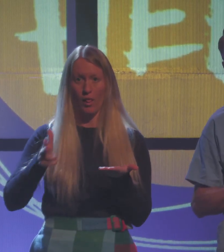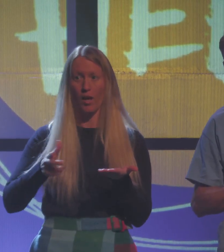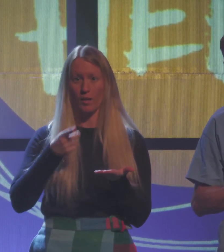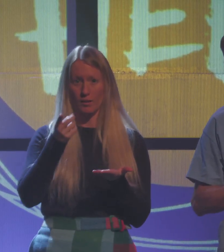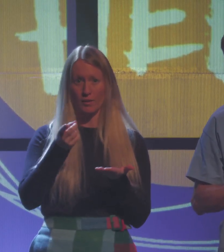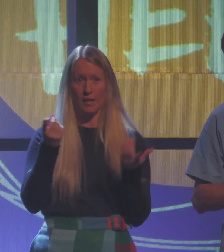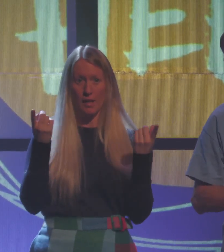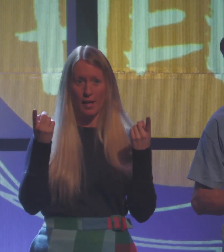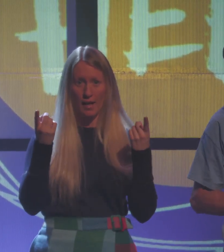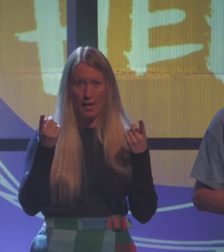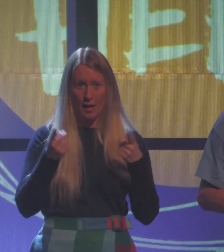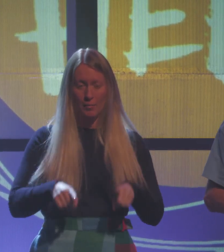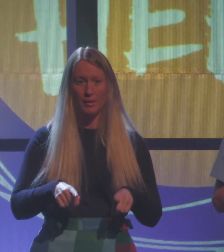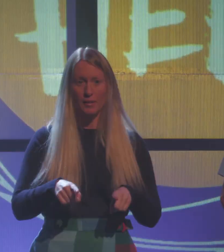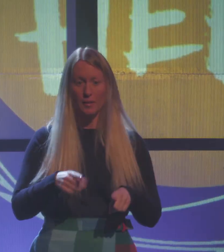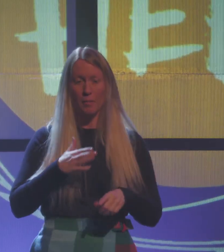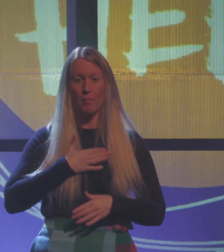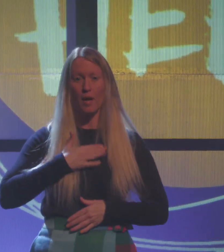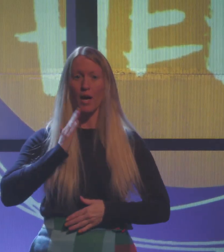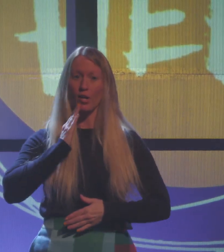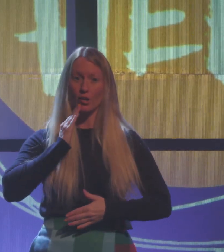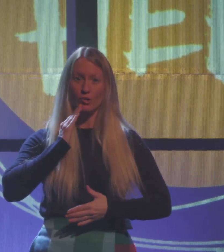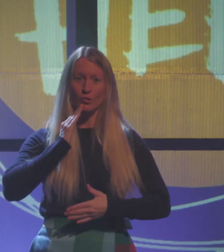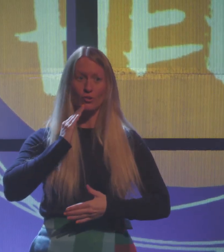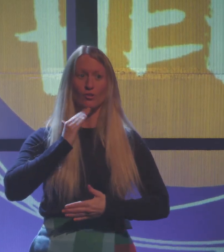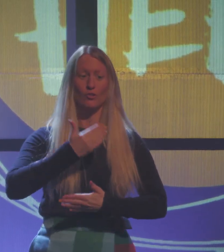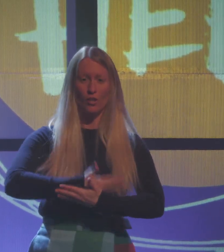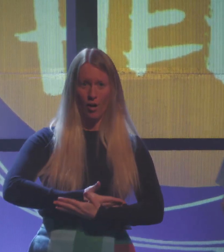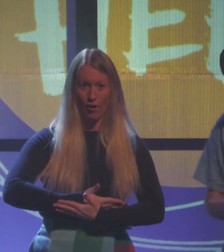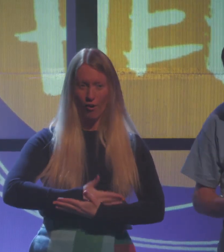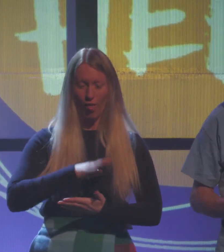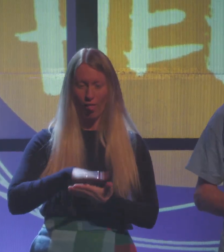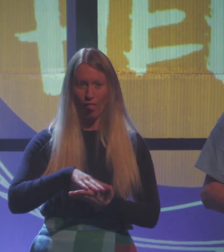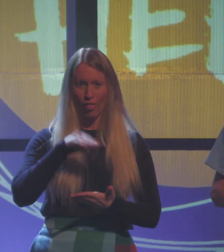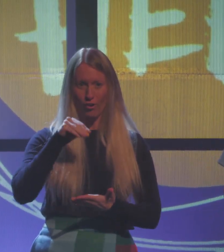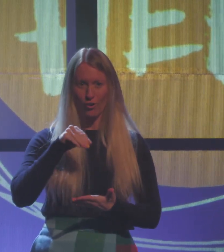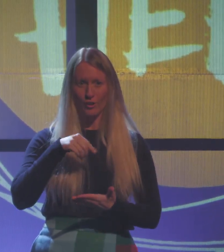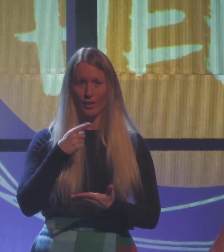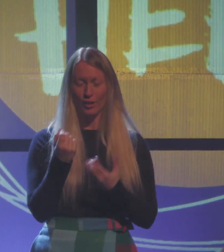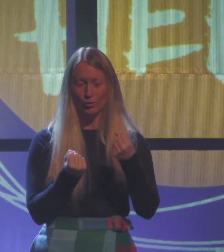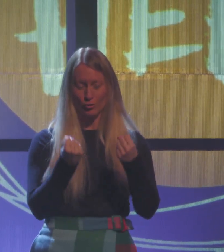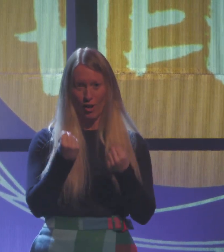Crossroads. My daughter is learning to drive.